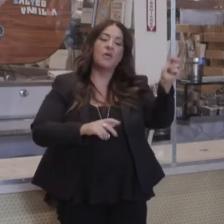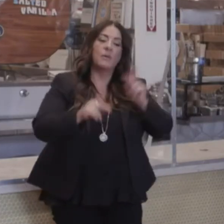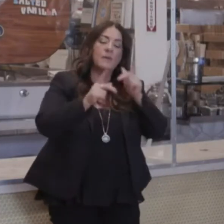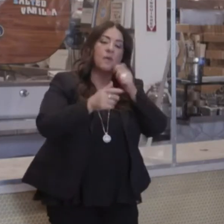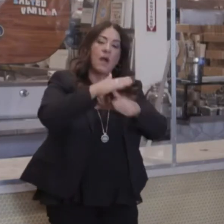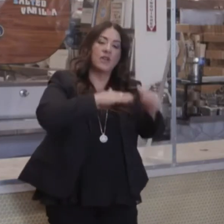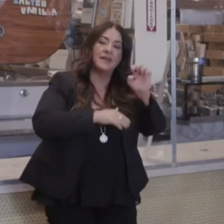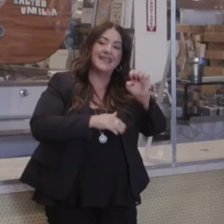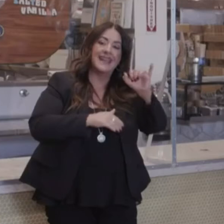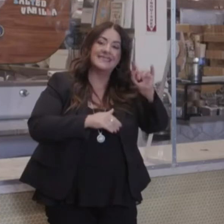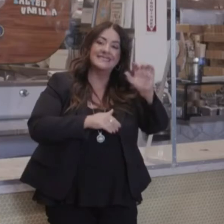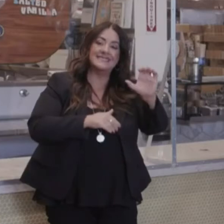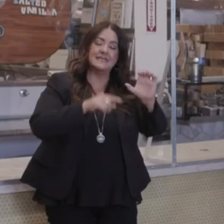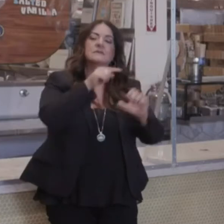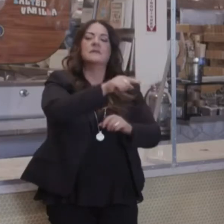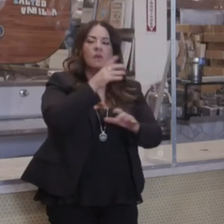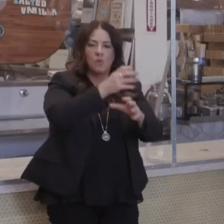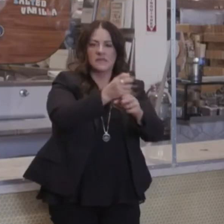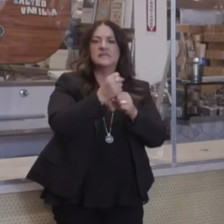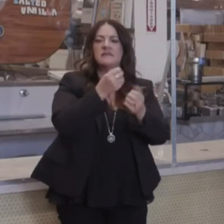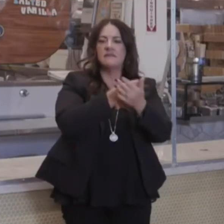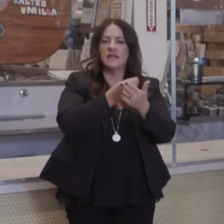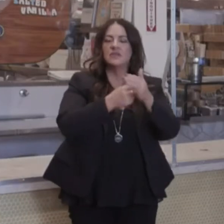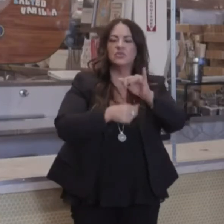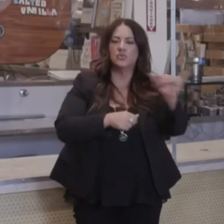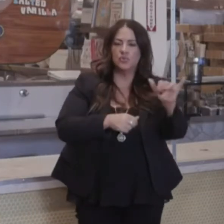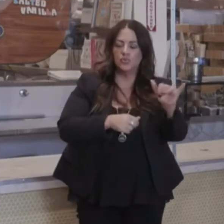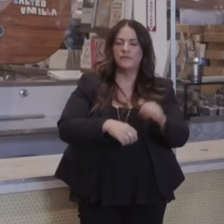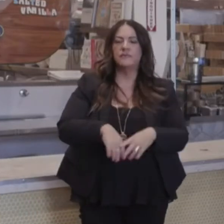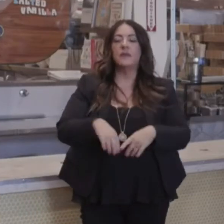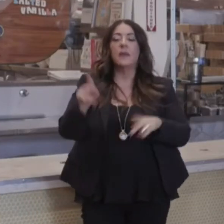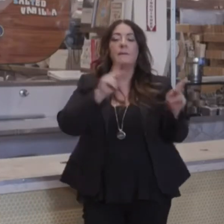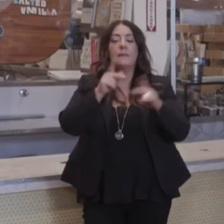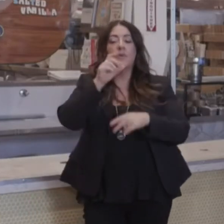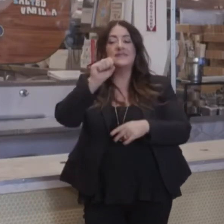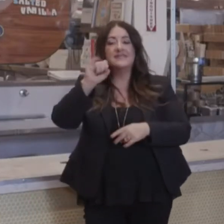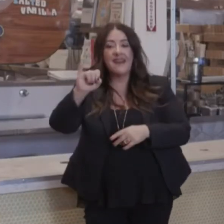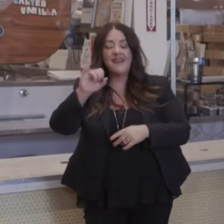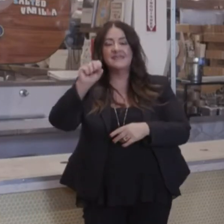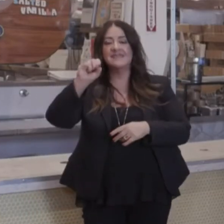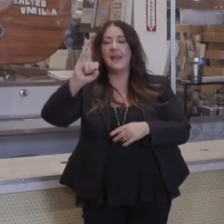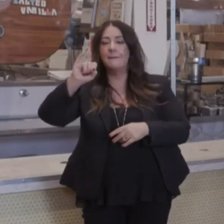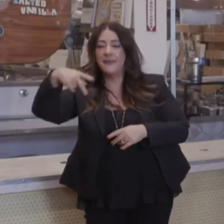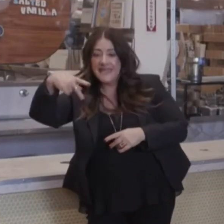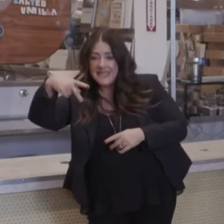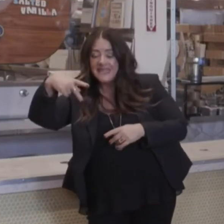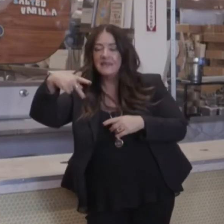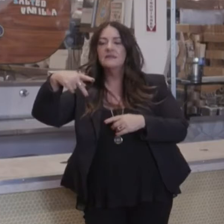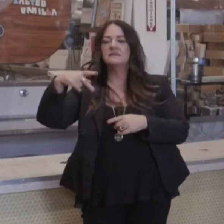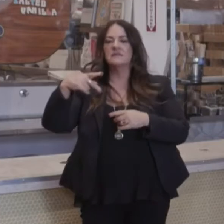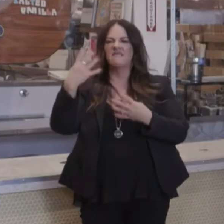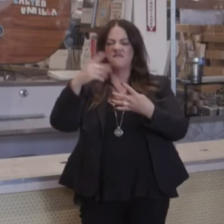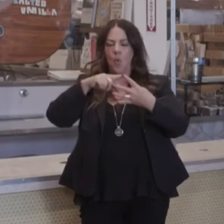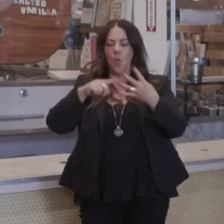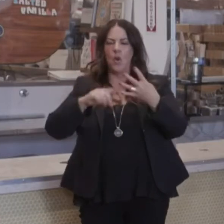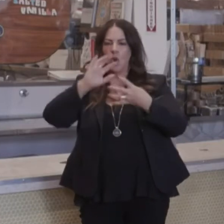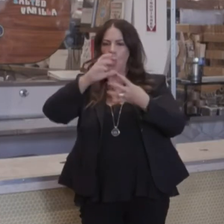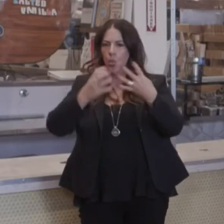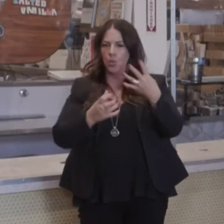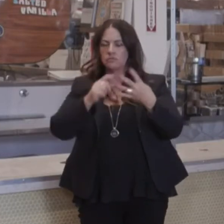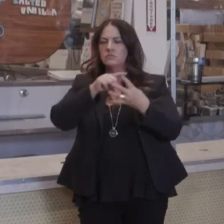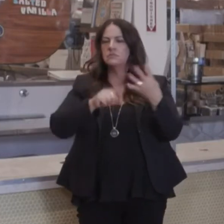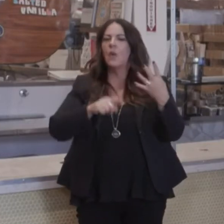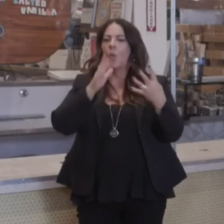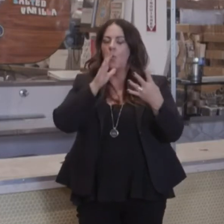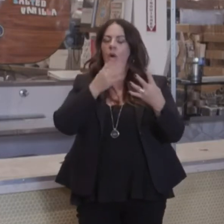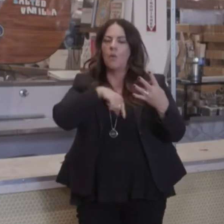beneficiaries of those supports. And then SSI and SSIP recipients, those are the 4 categories of eligibility